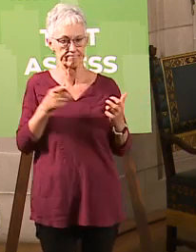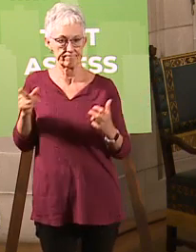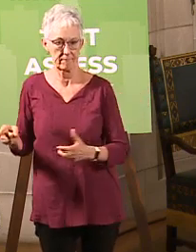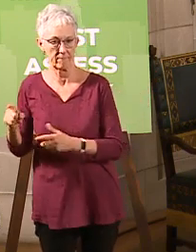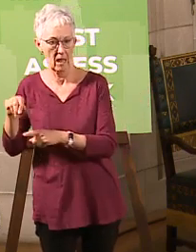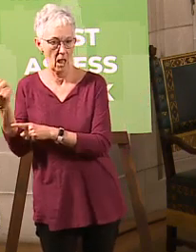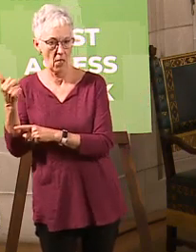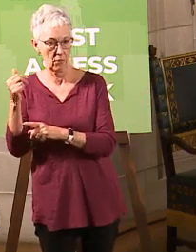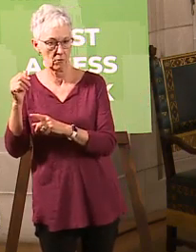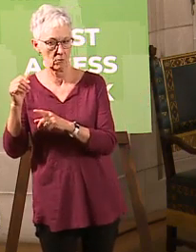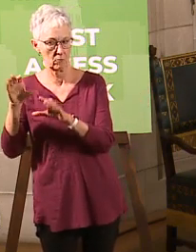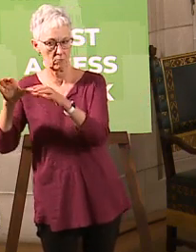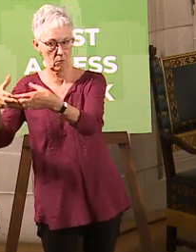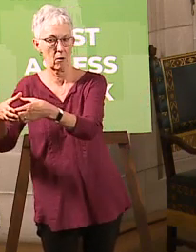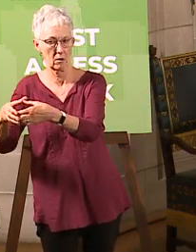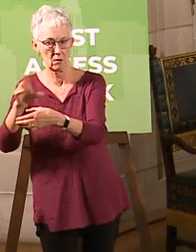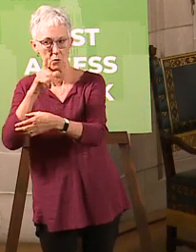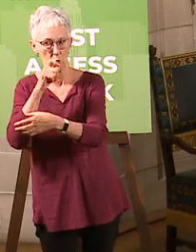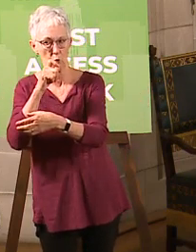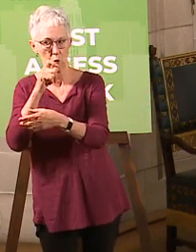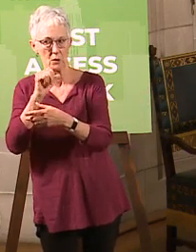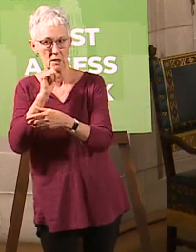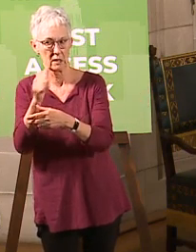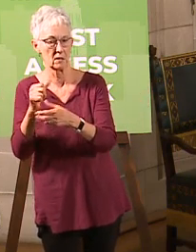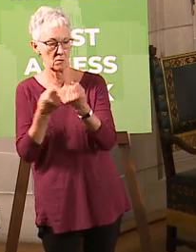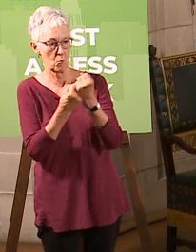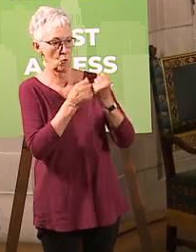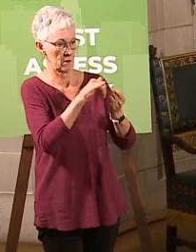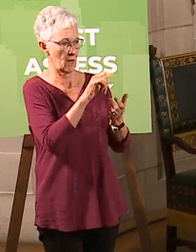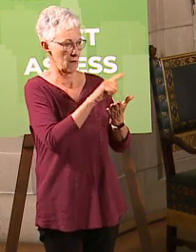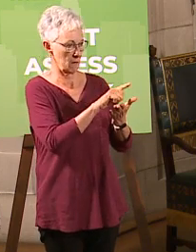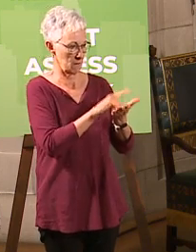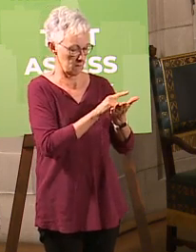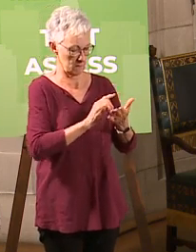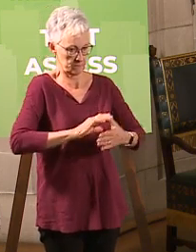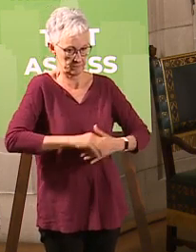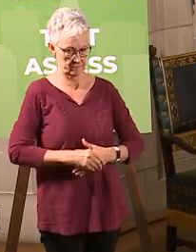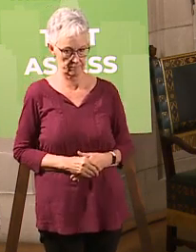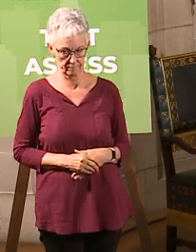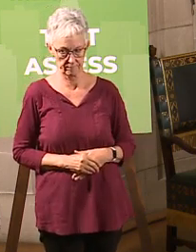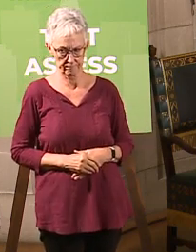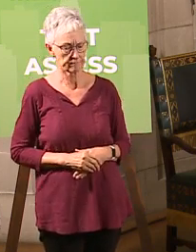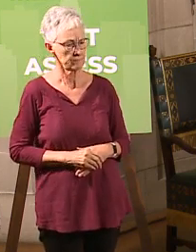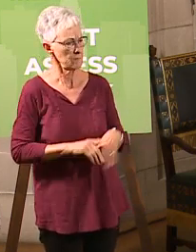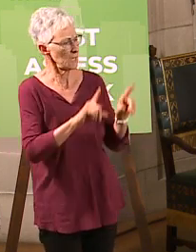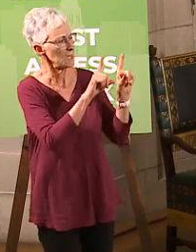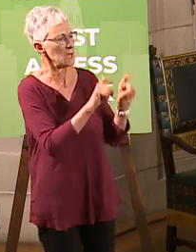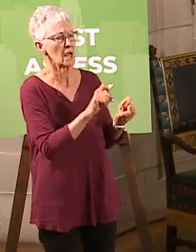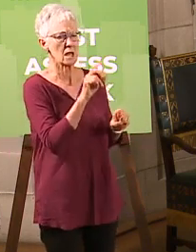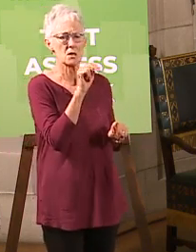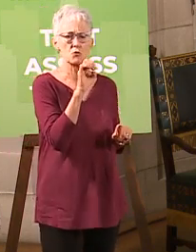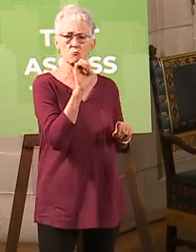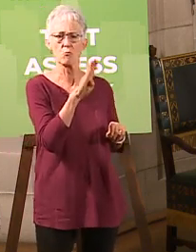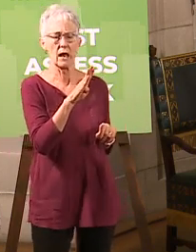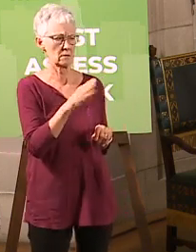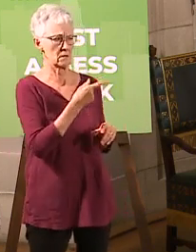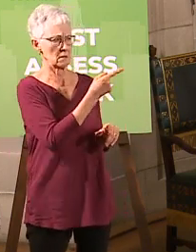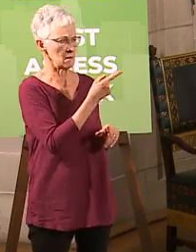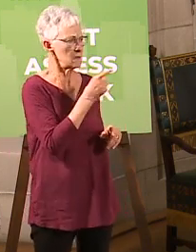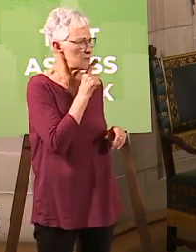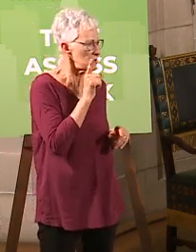introduce was a much stronger bill than the bill that ended up getting through the legislature. And we can talk about,